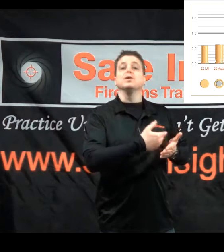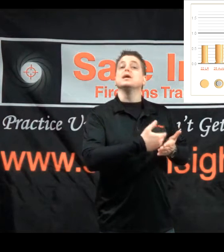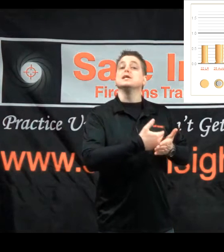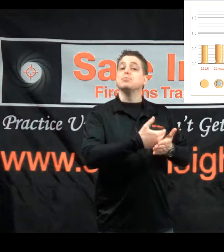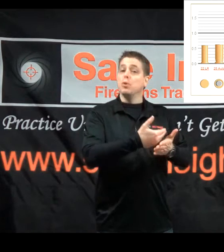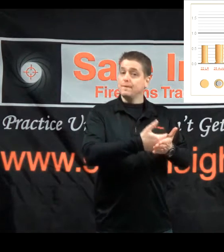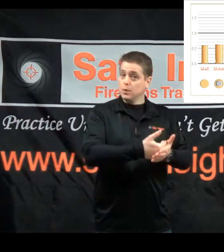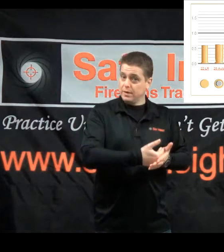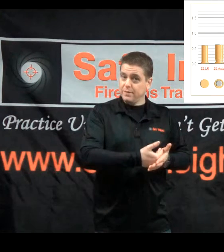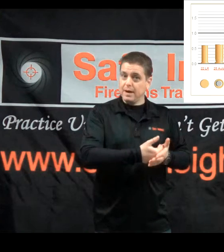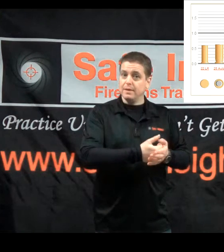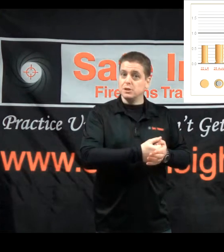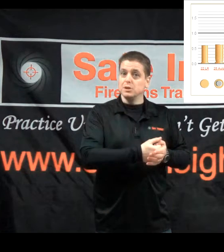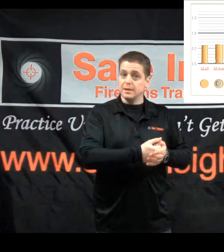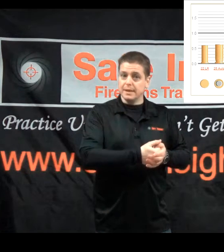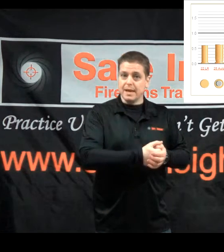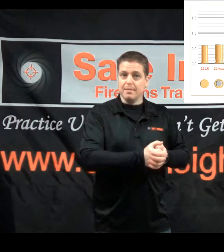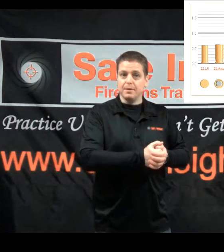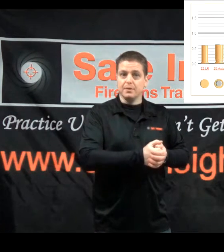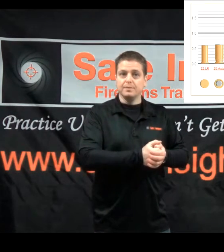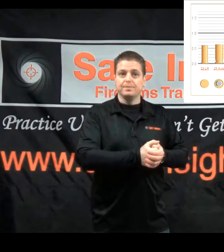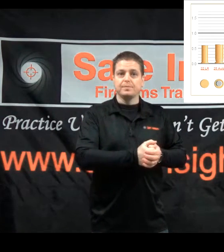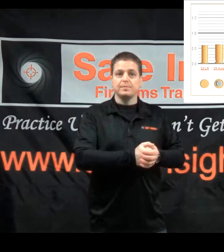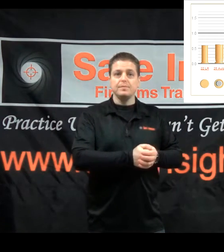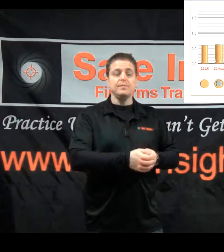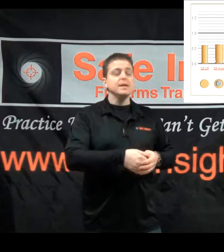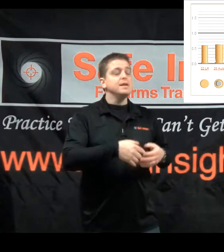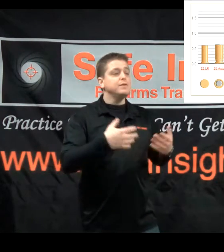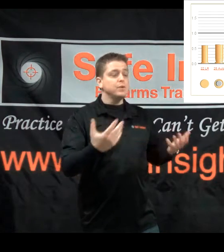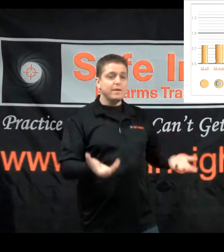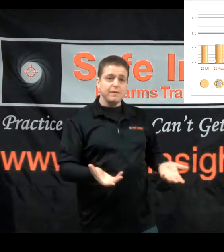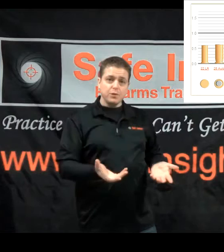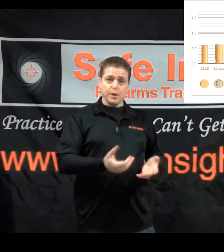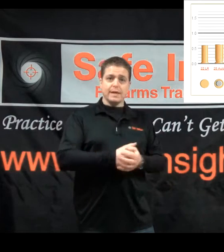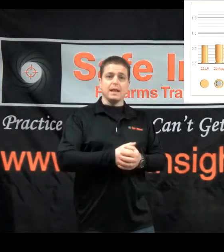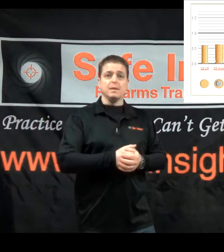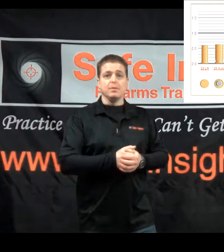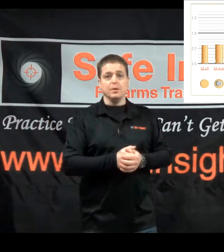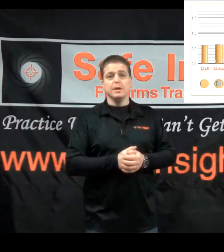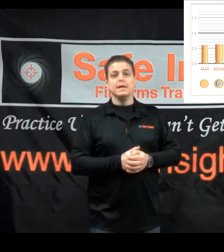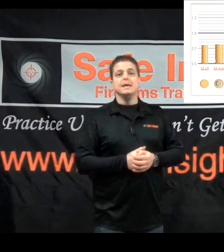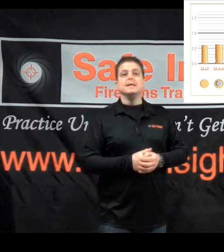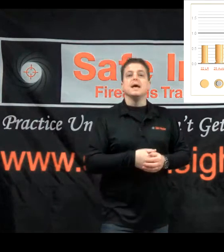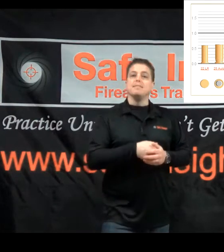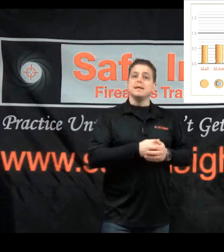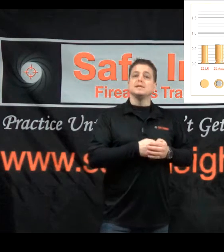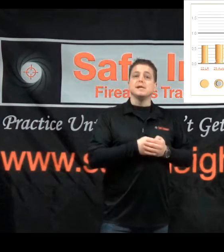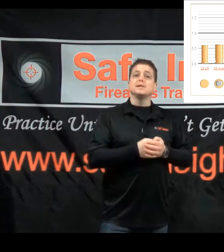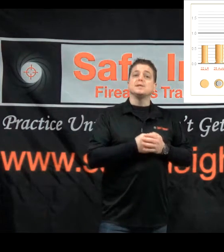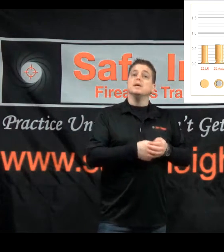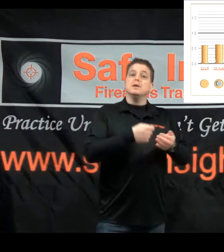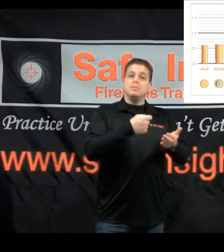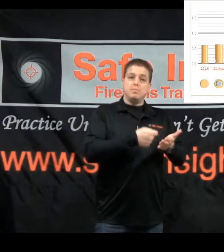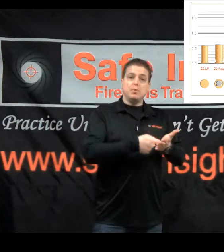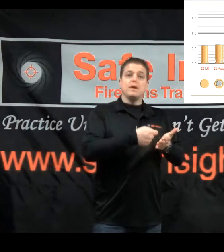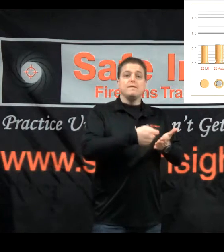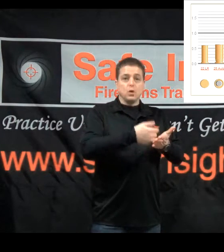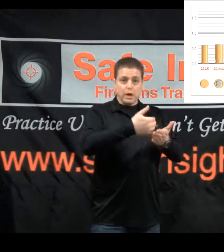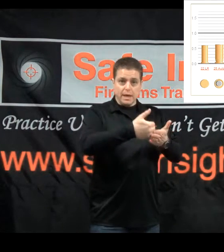is 0.45 inches in diameter. If you have a 40 caliber, that means it's 0.40